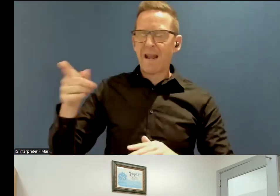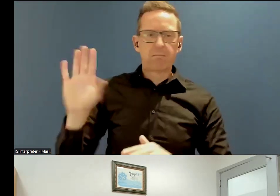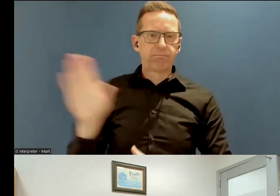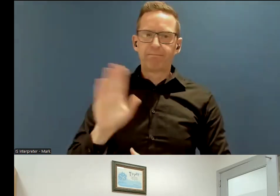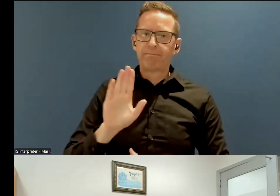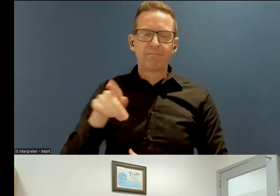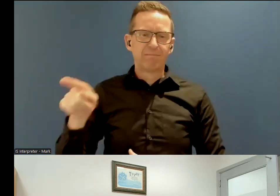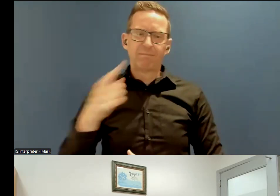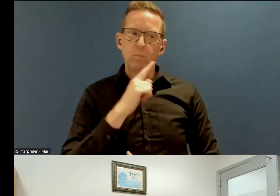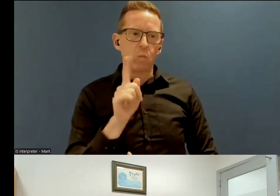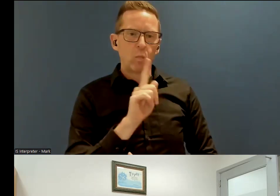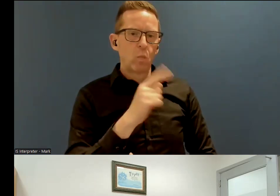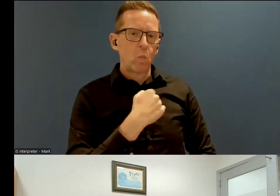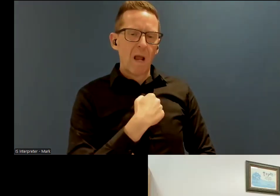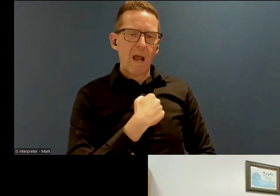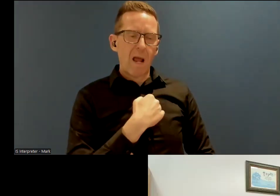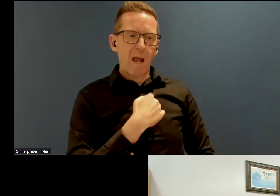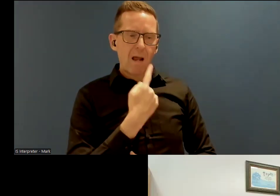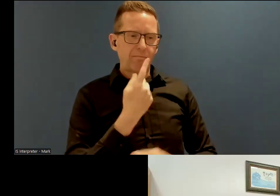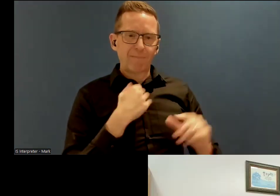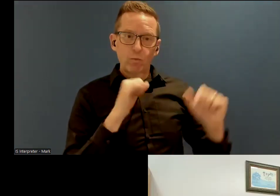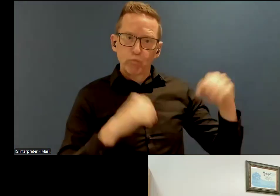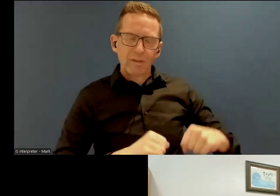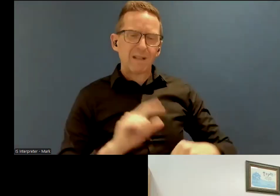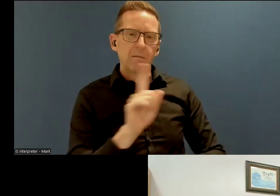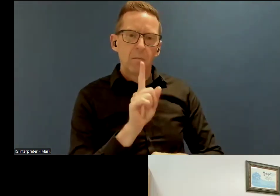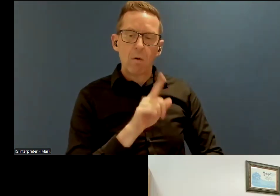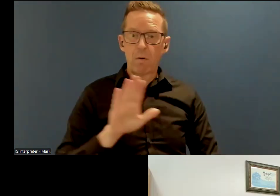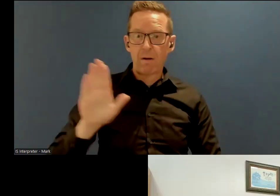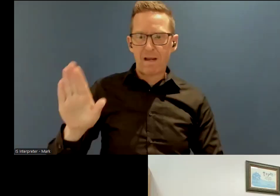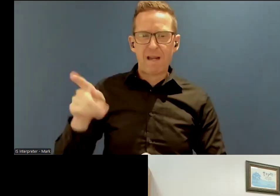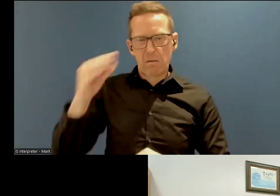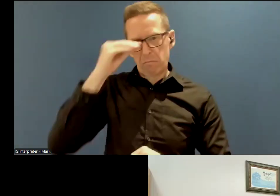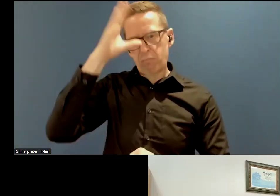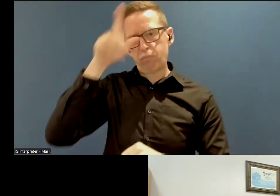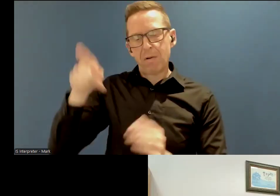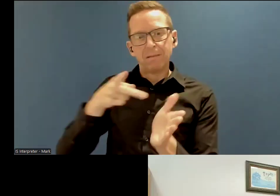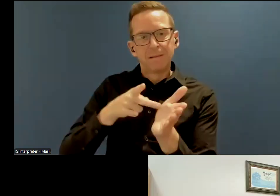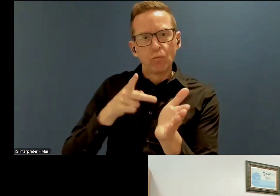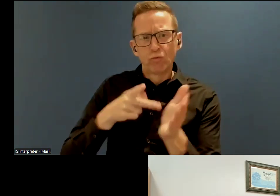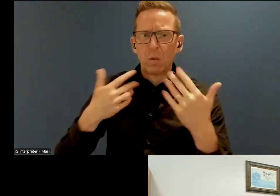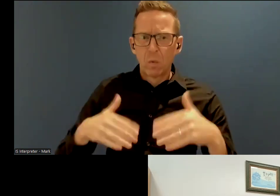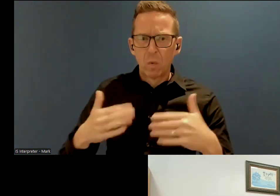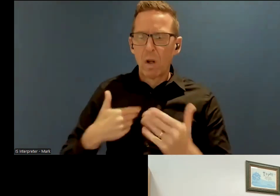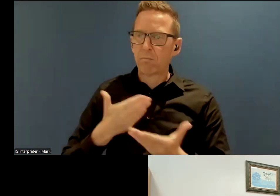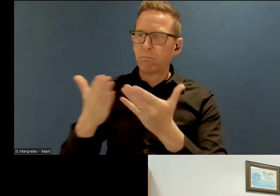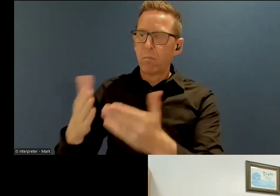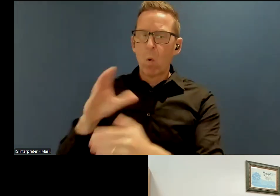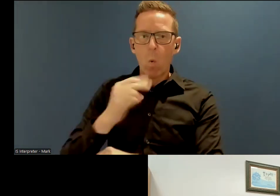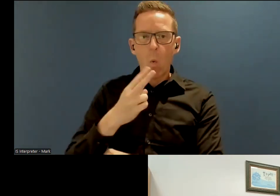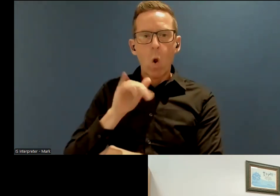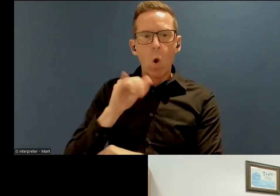of us, is a user and survivor of psychiatry. Oh-Young, it's my pleasure to hand the floor to you. Many thanks for joining us quite late